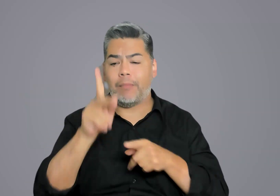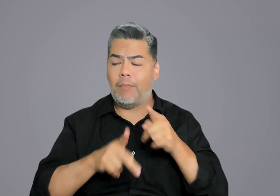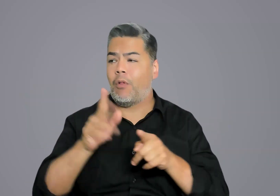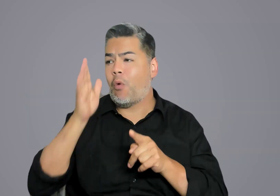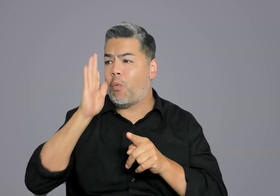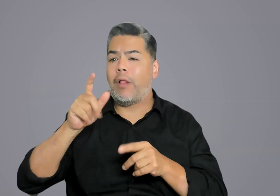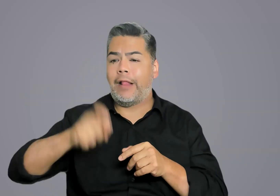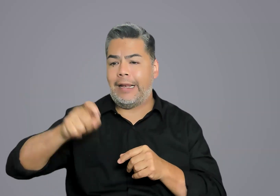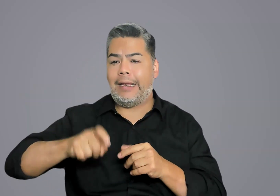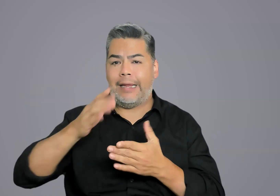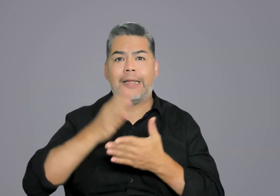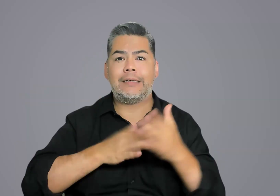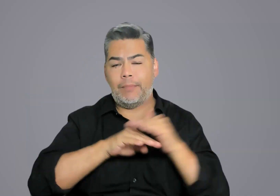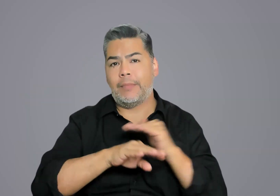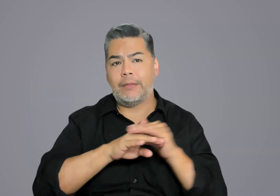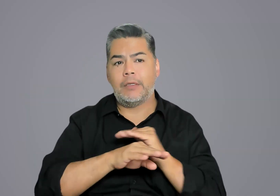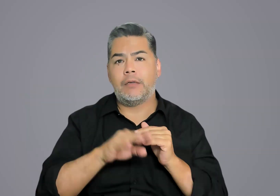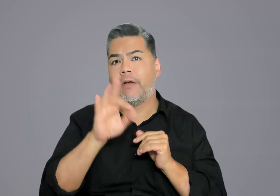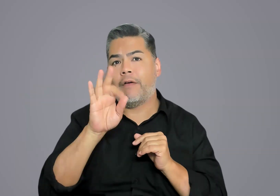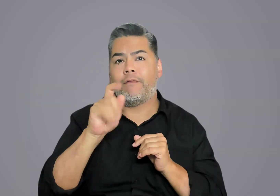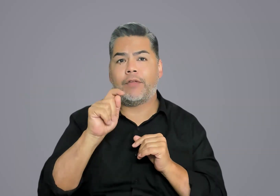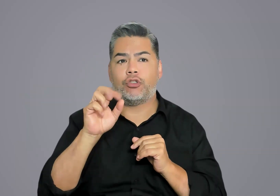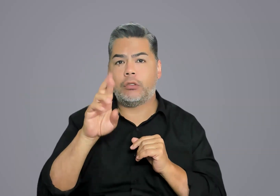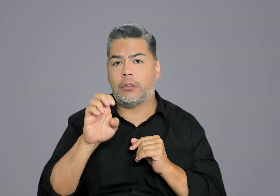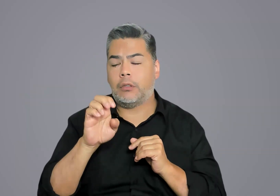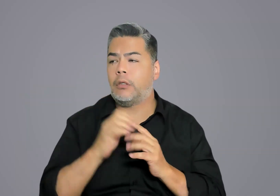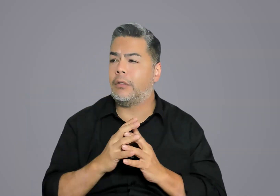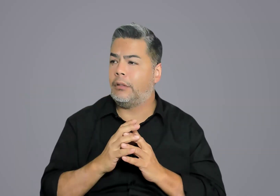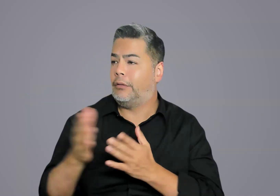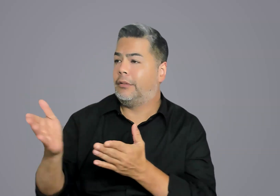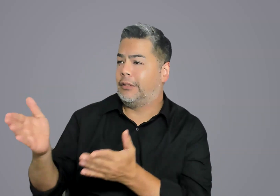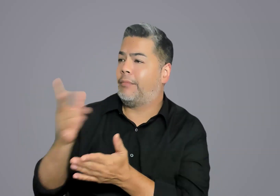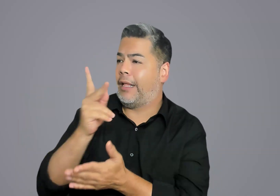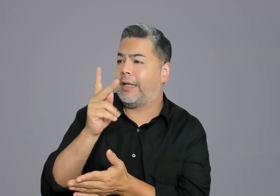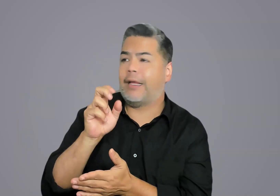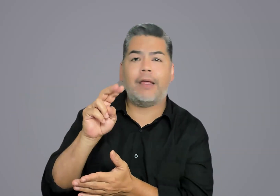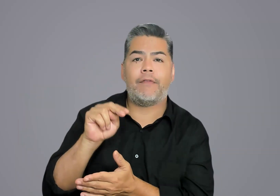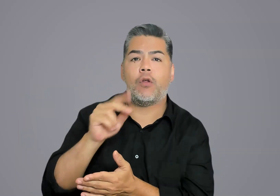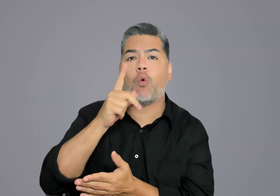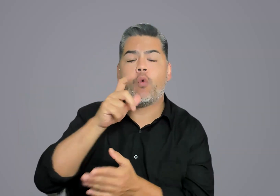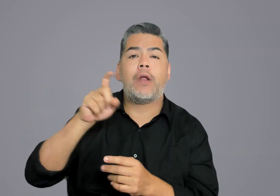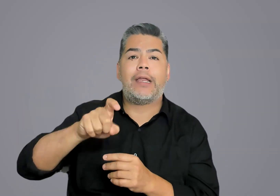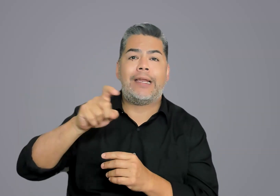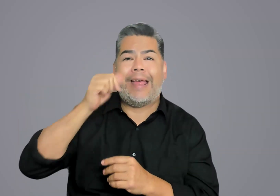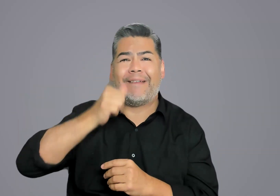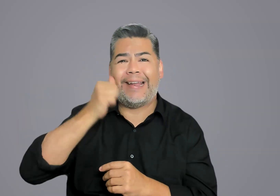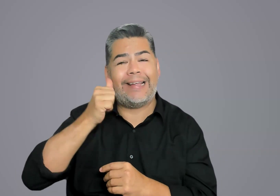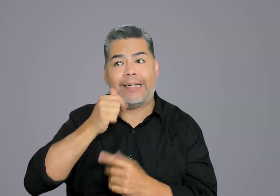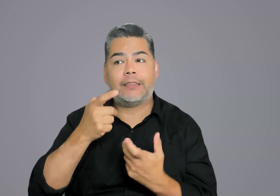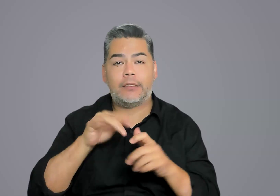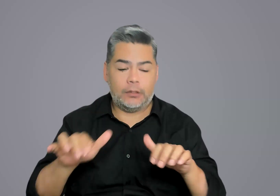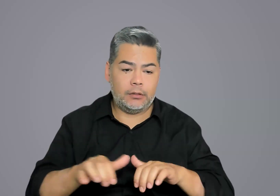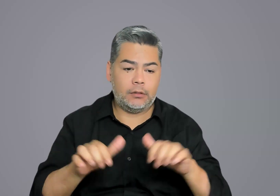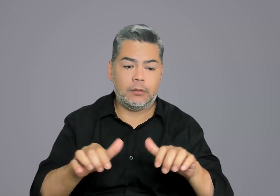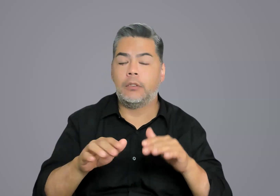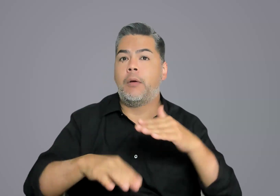feature at some point in their lives. And then there are some people like Kevin, of course, who need those features every day just to be able to go through the